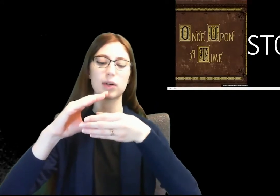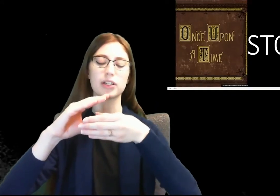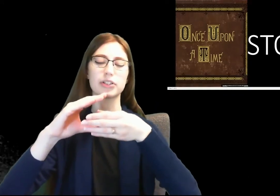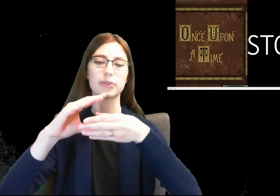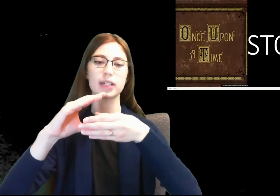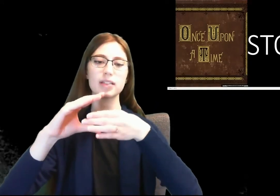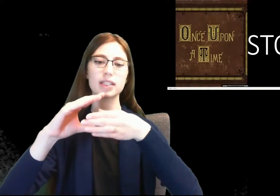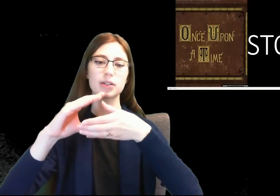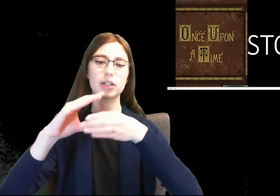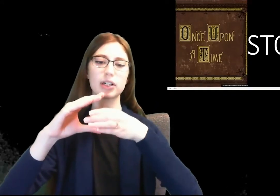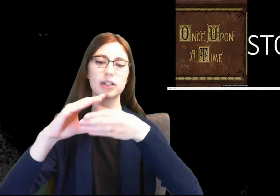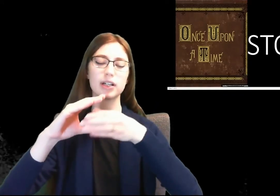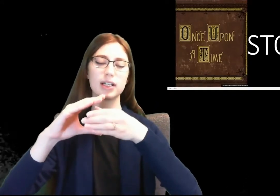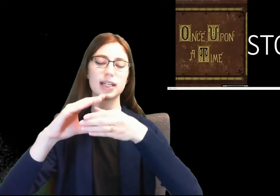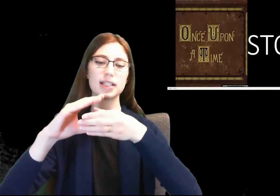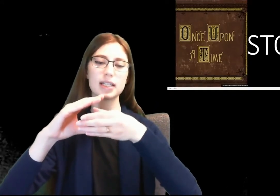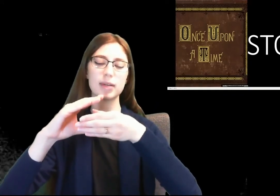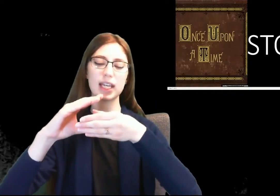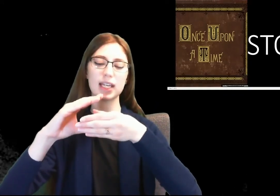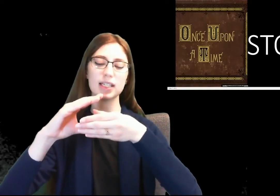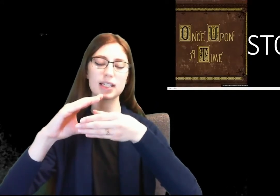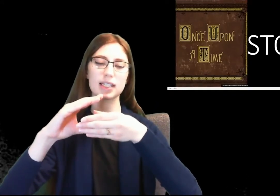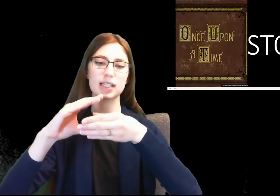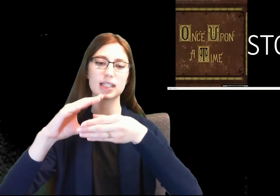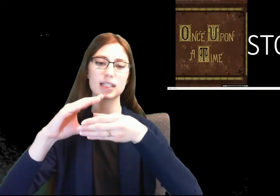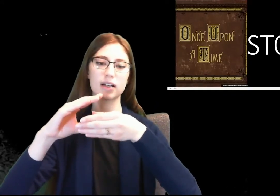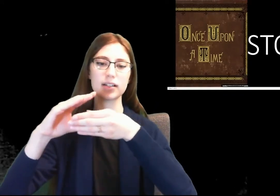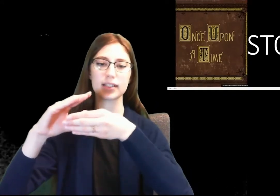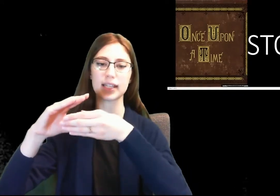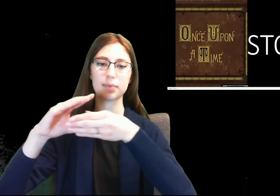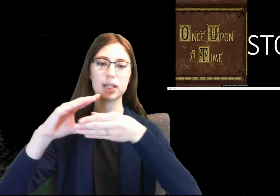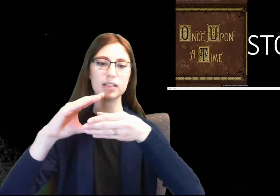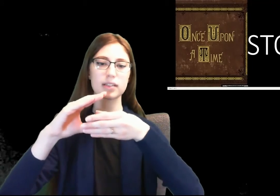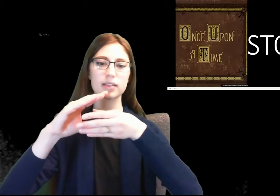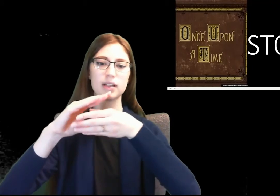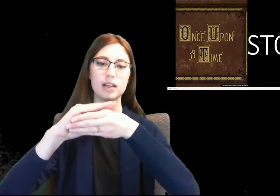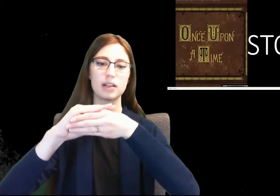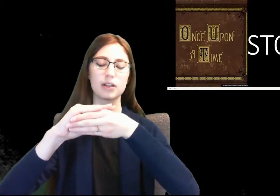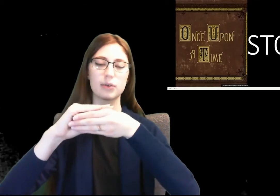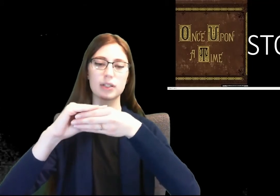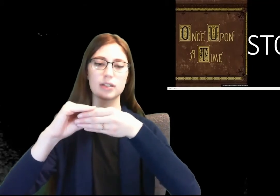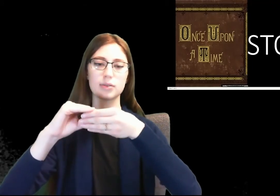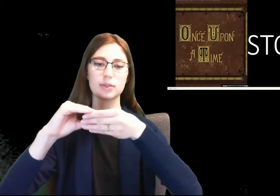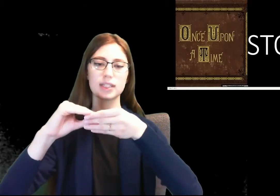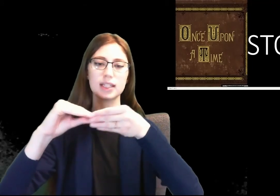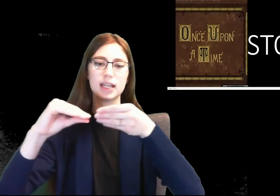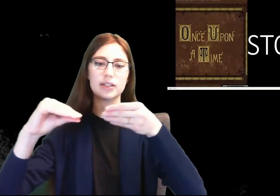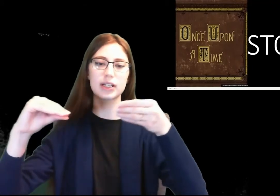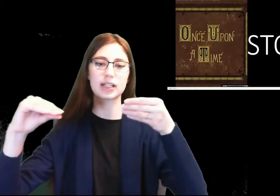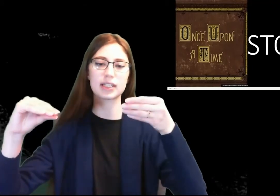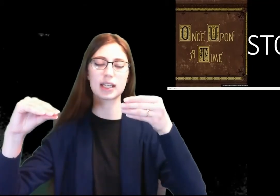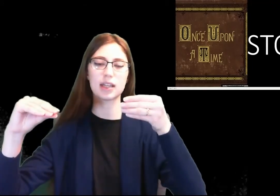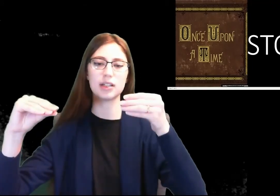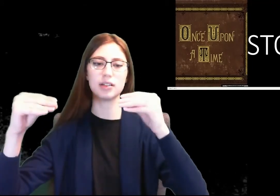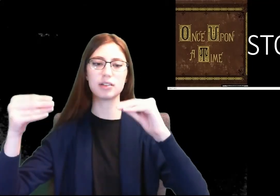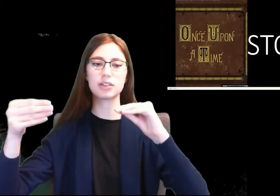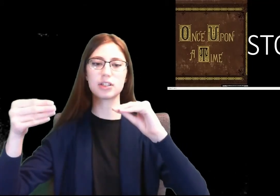you're doing. So your non-dominant hand is going to start sideways. You're going to slide your hands together, turn